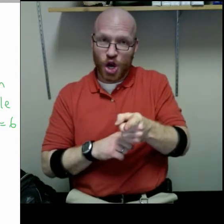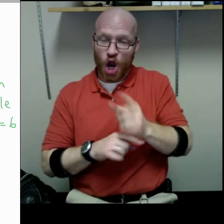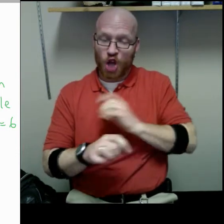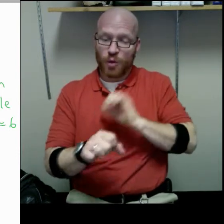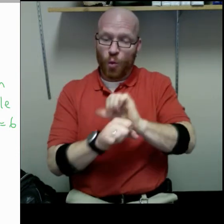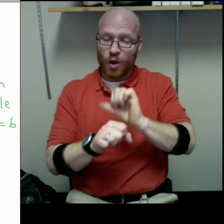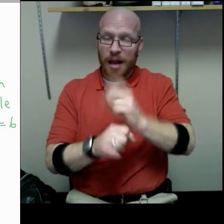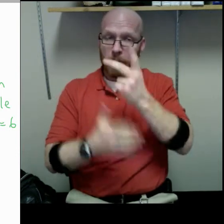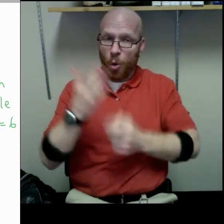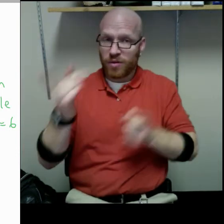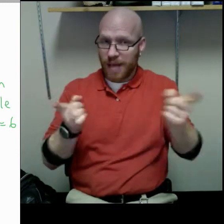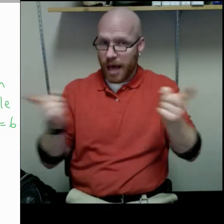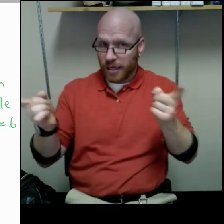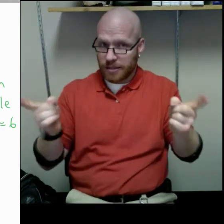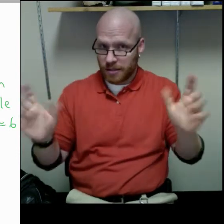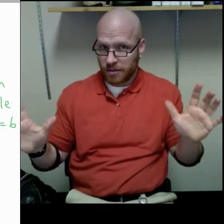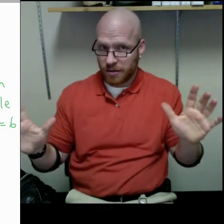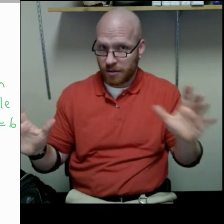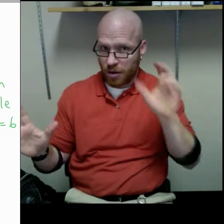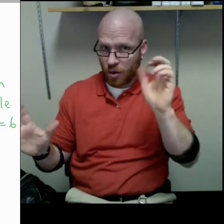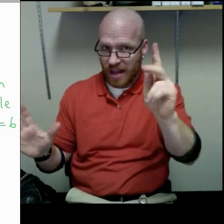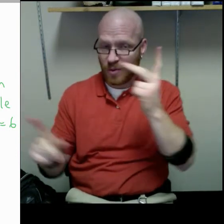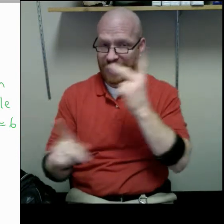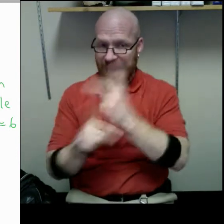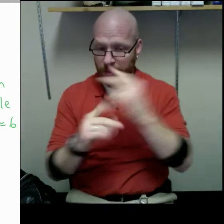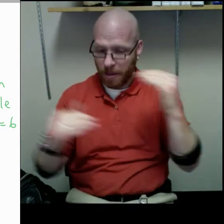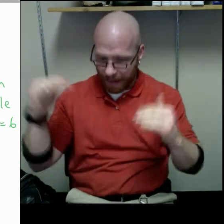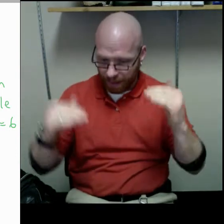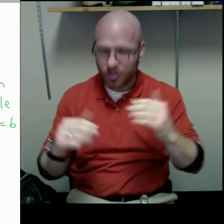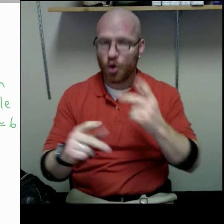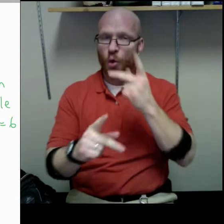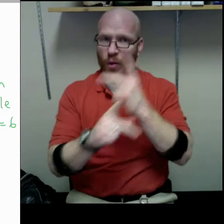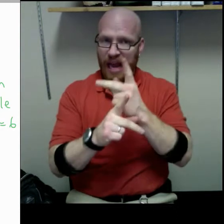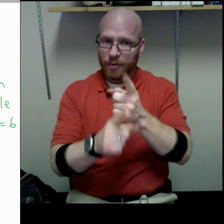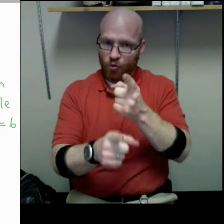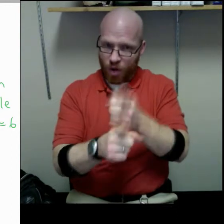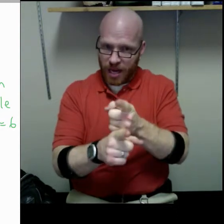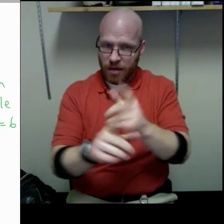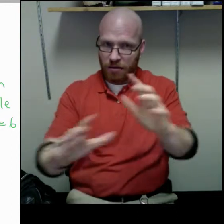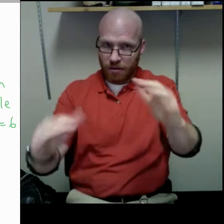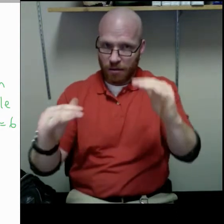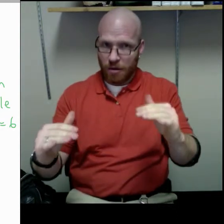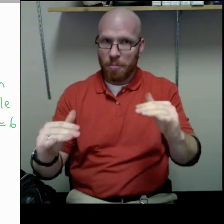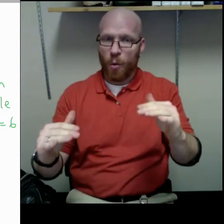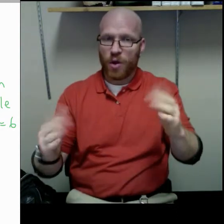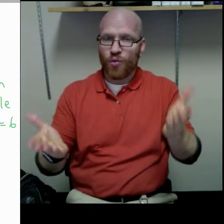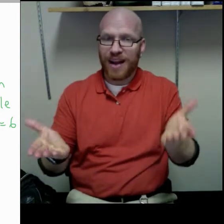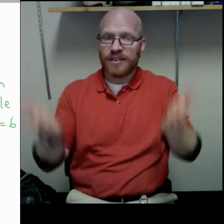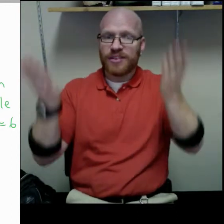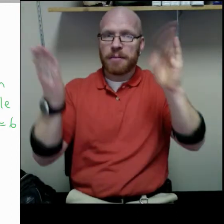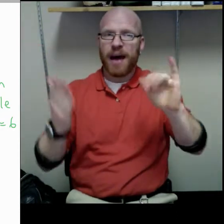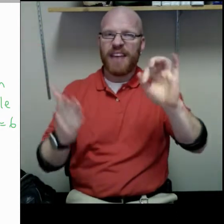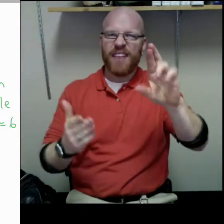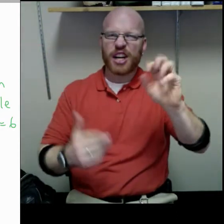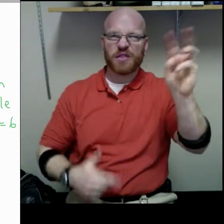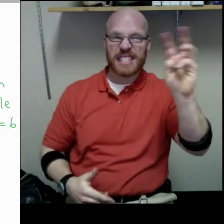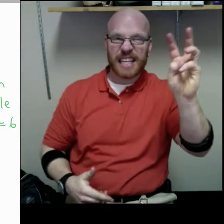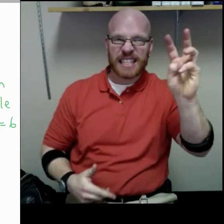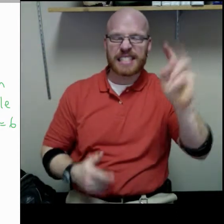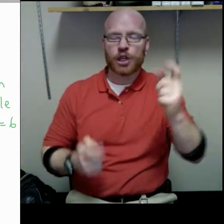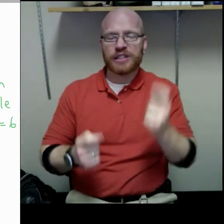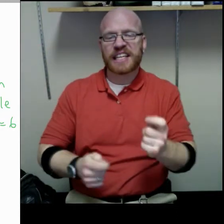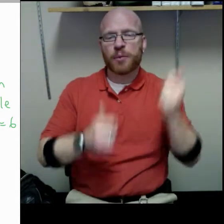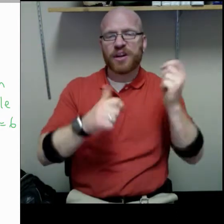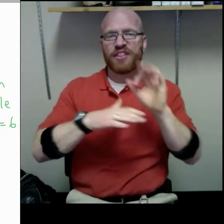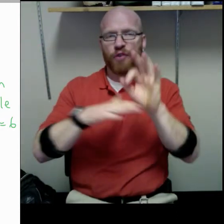because we worked on both sides. Okay. we kept it balanced. We kept it balanced. right. But we raised everything by a factor